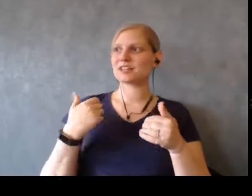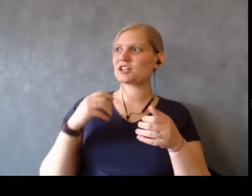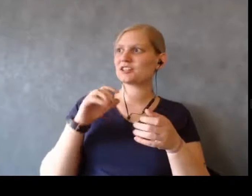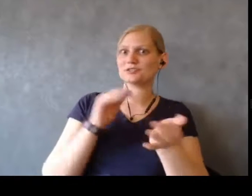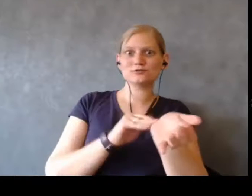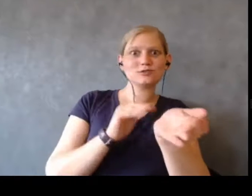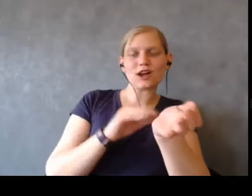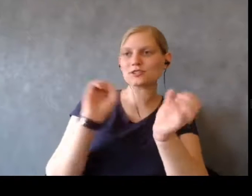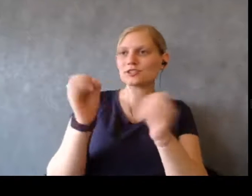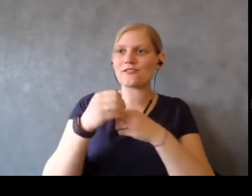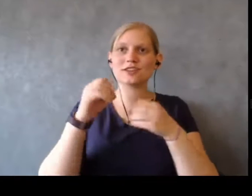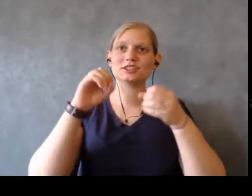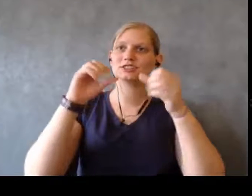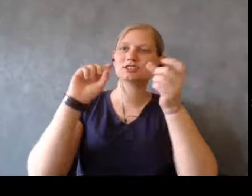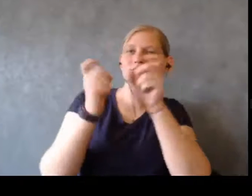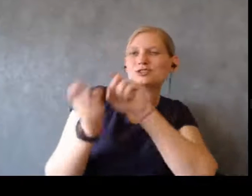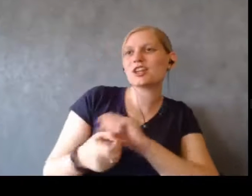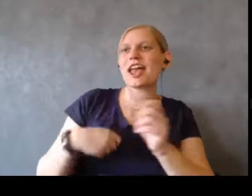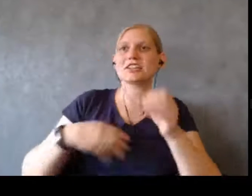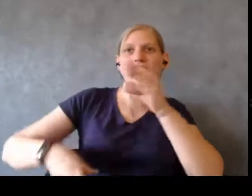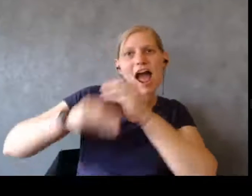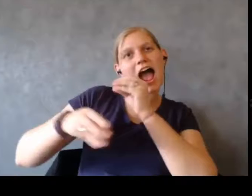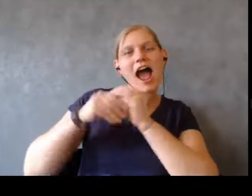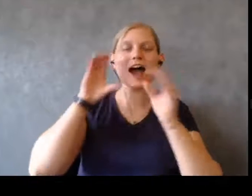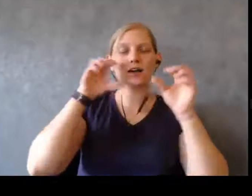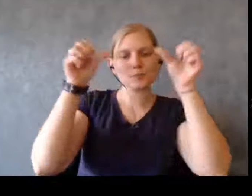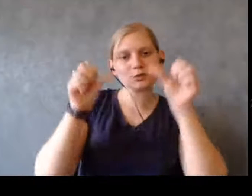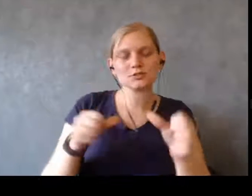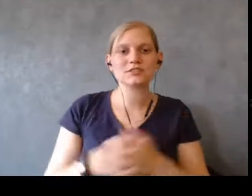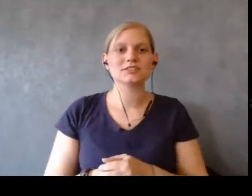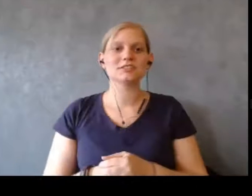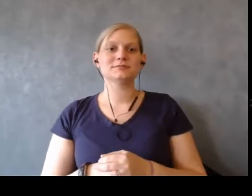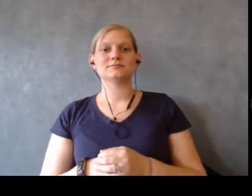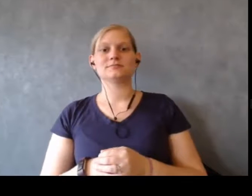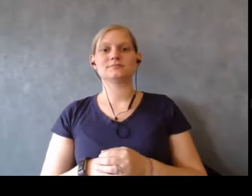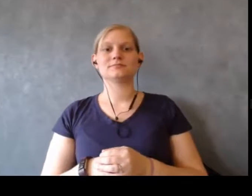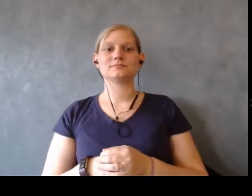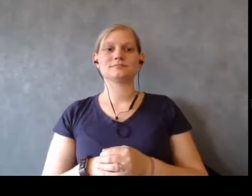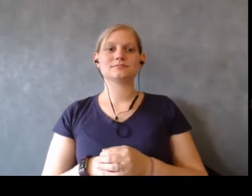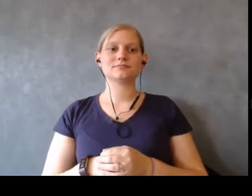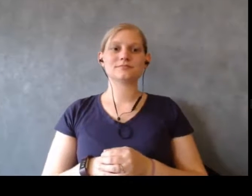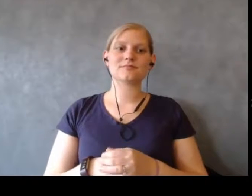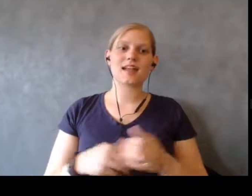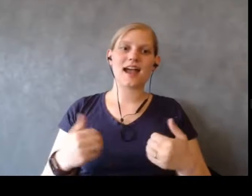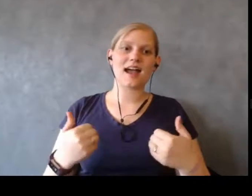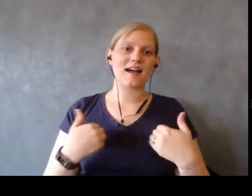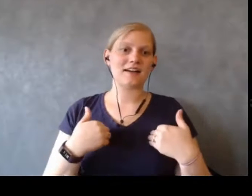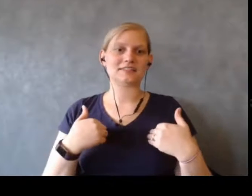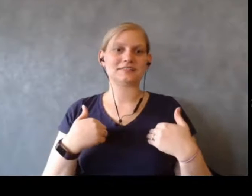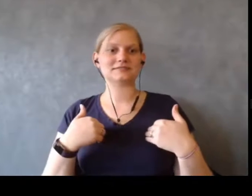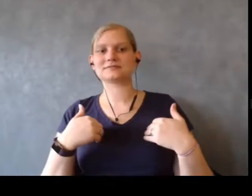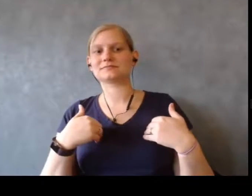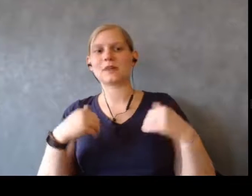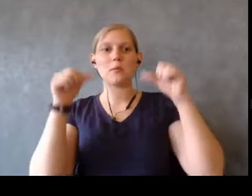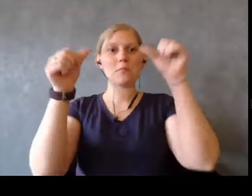in the bathroom away from Botox and vein treatments to a grab your gonads testicular self-exam poster, or